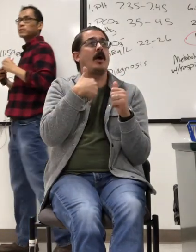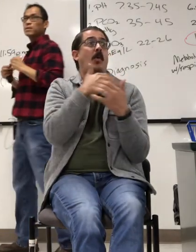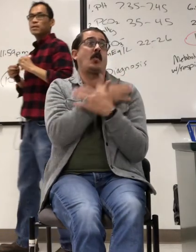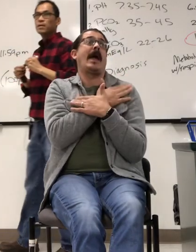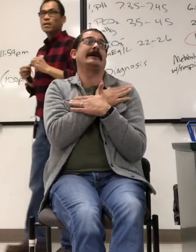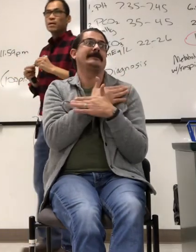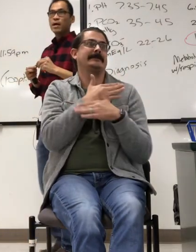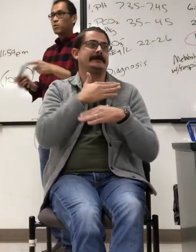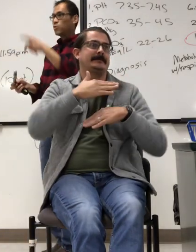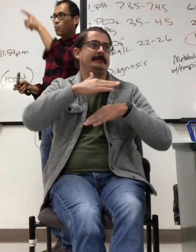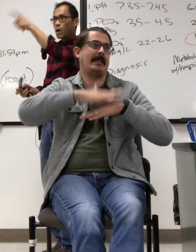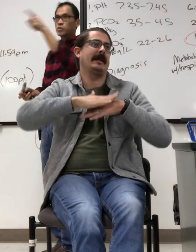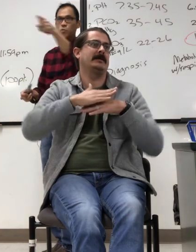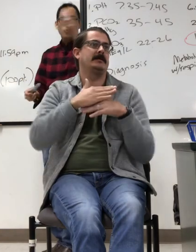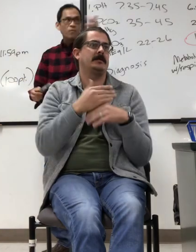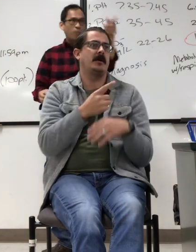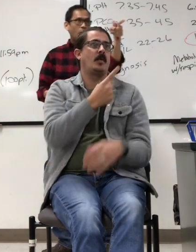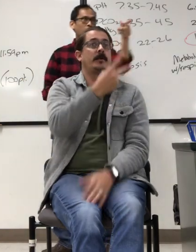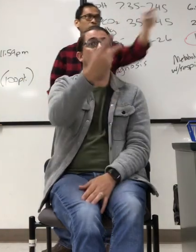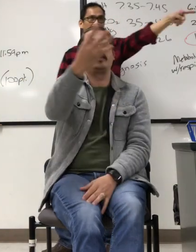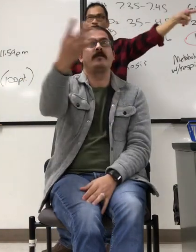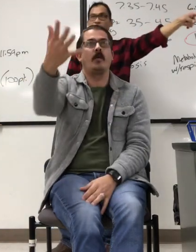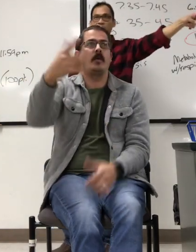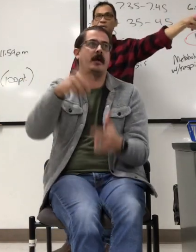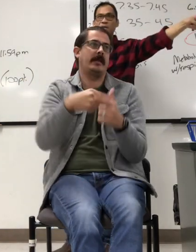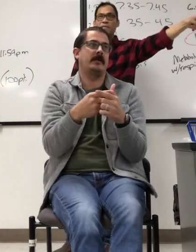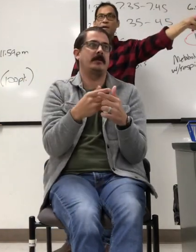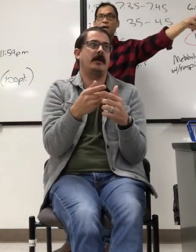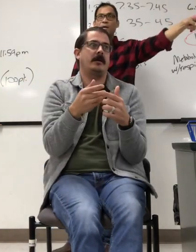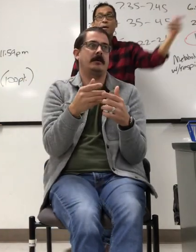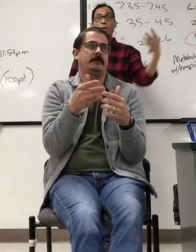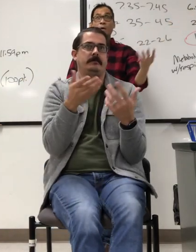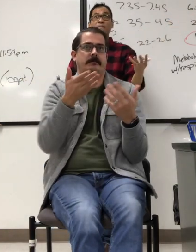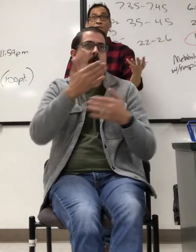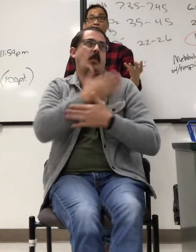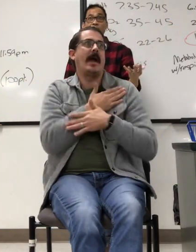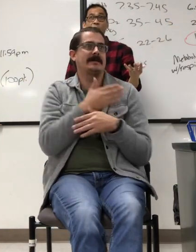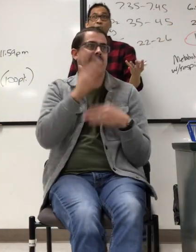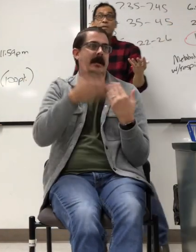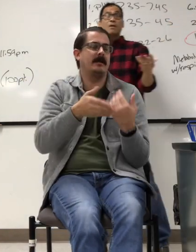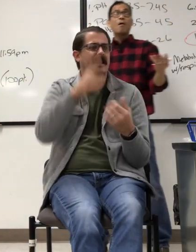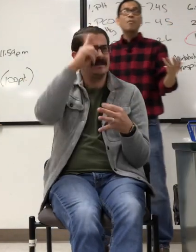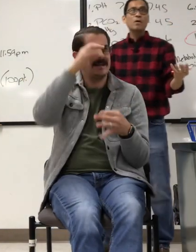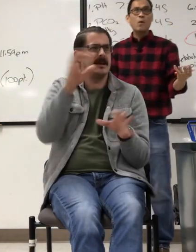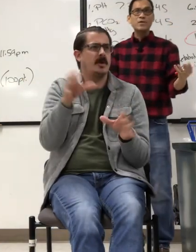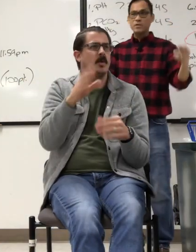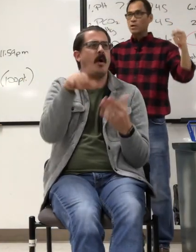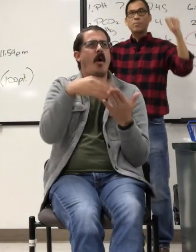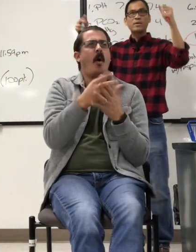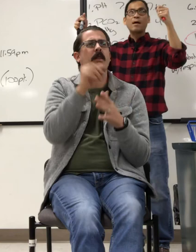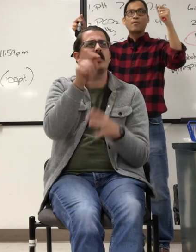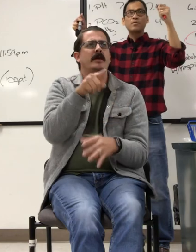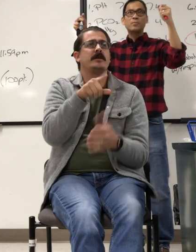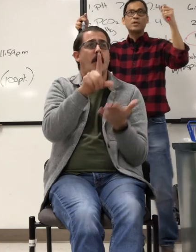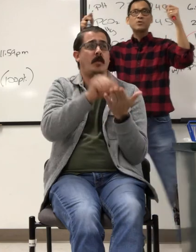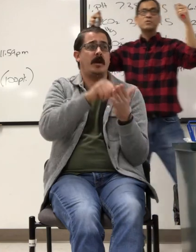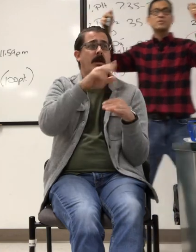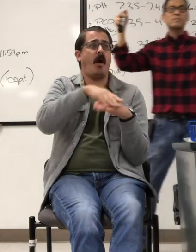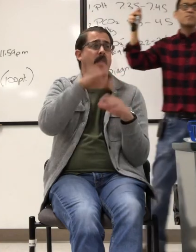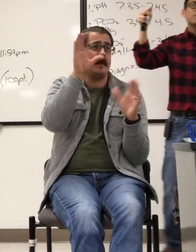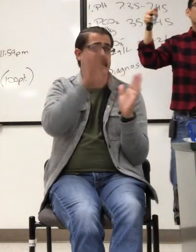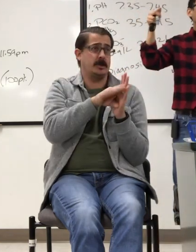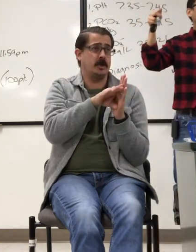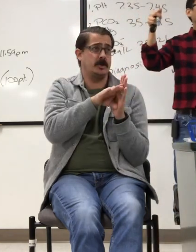stations? Like you do 1, 2, 3, 4, and there's like a rest station at the end. What I've decided to do, since all the questions are printed out on those